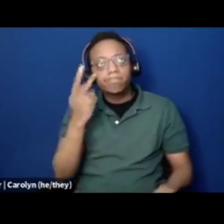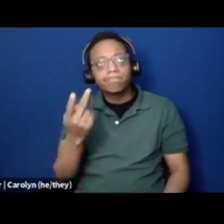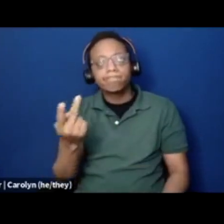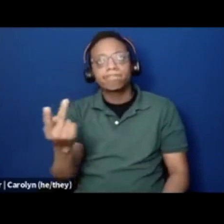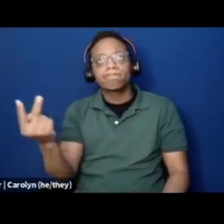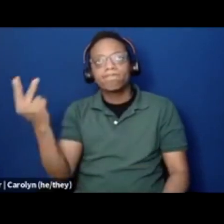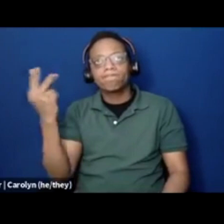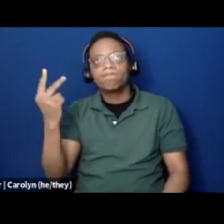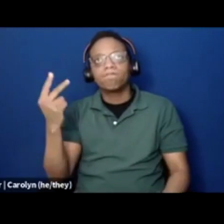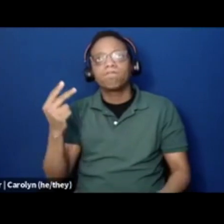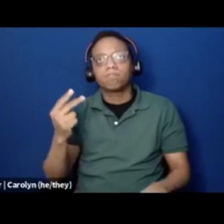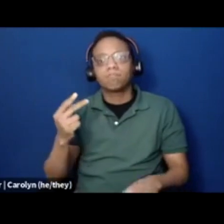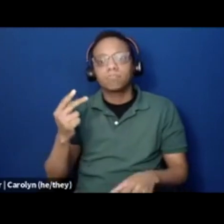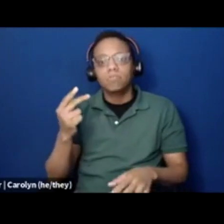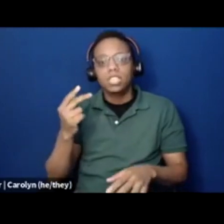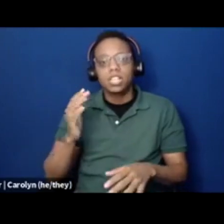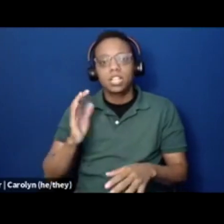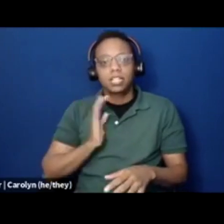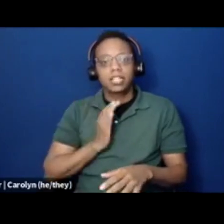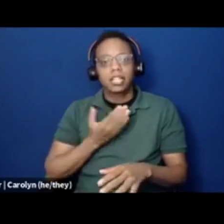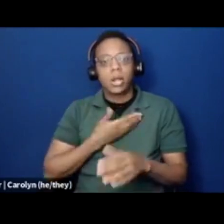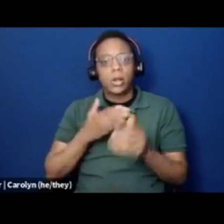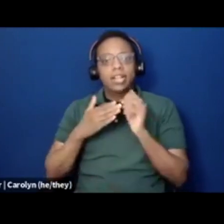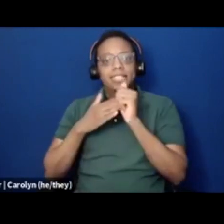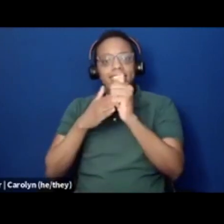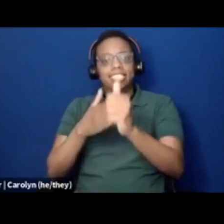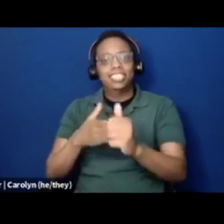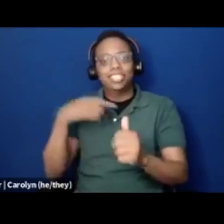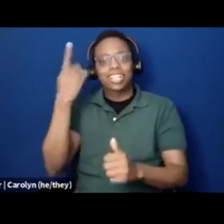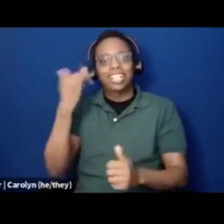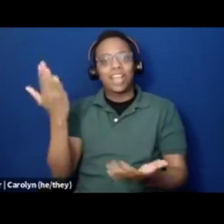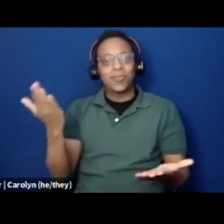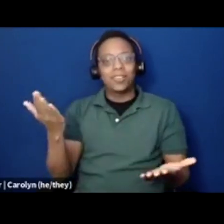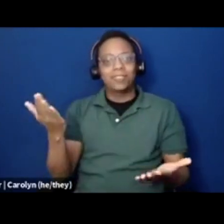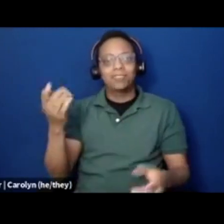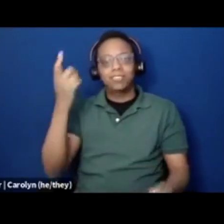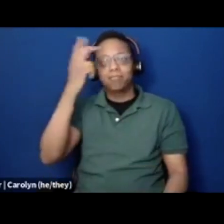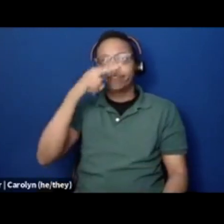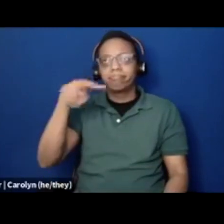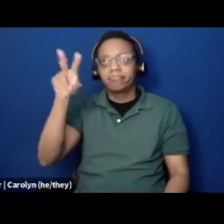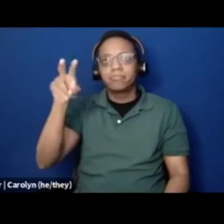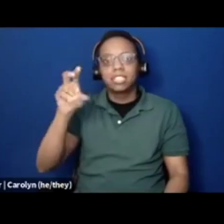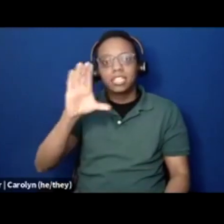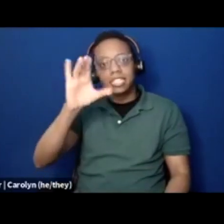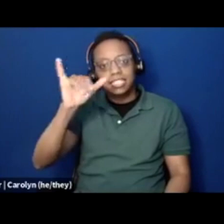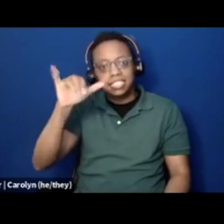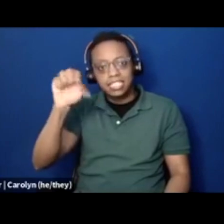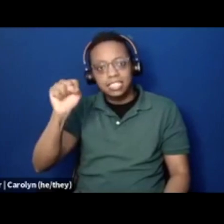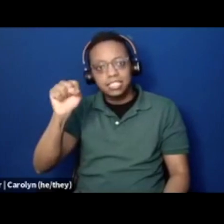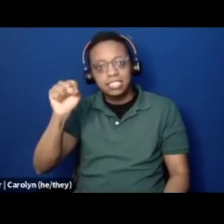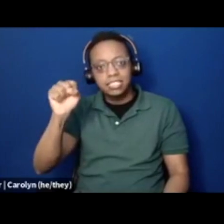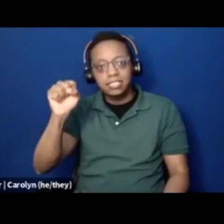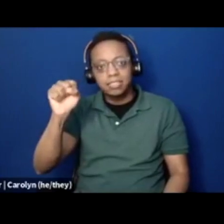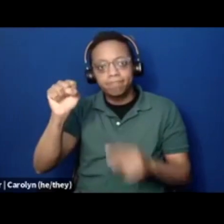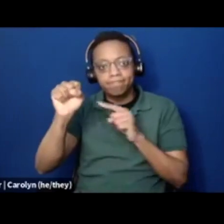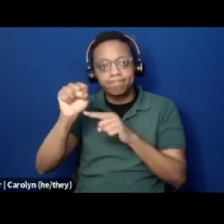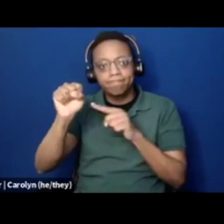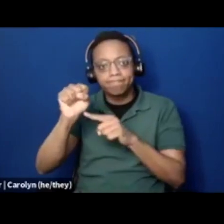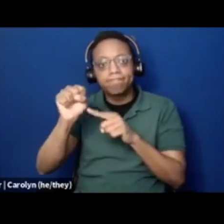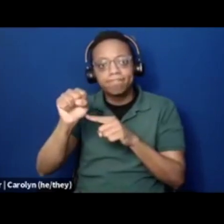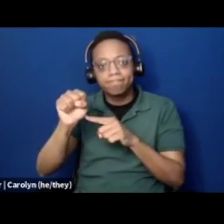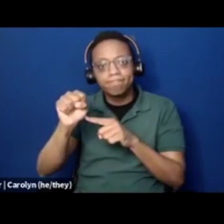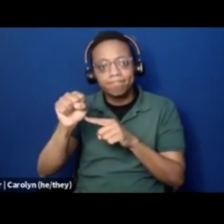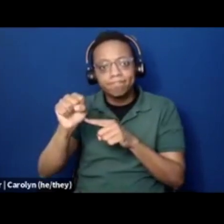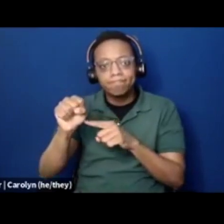this leadership is looking like currently in our states around the country is cisgender leadership. And what we need to do